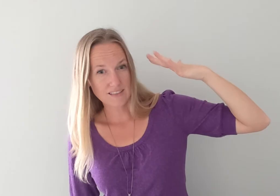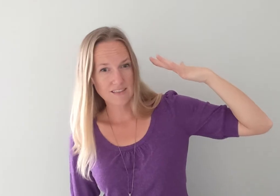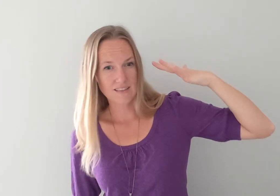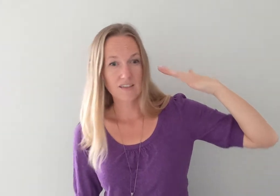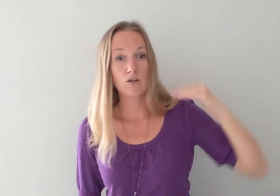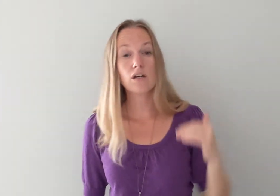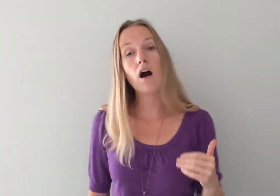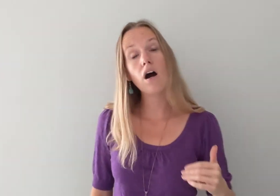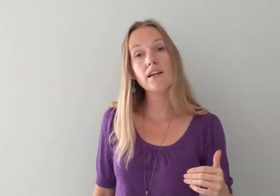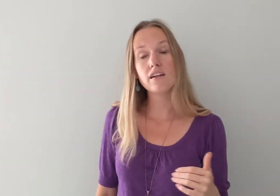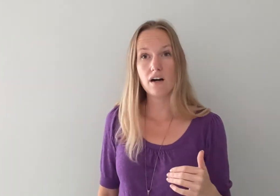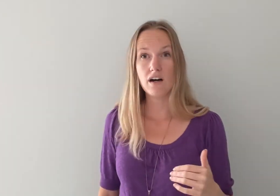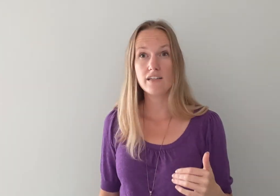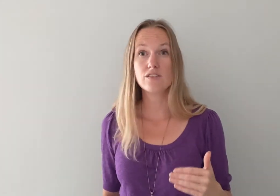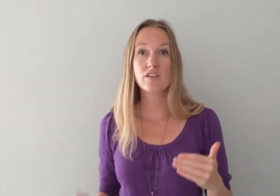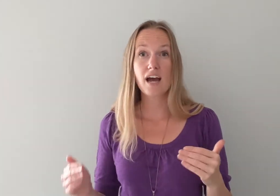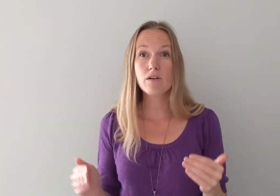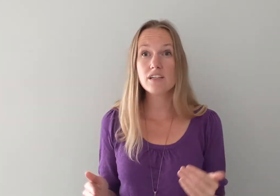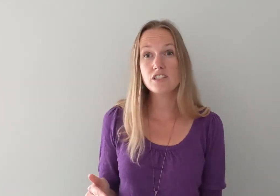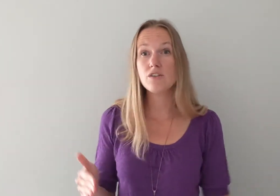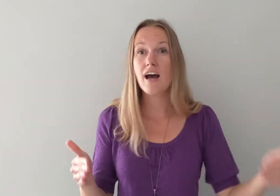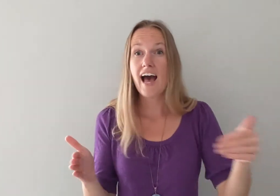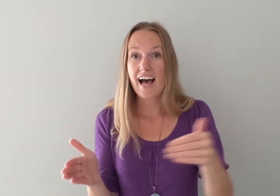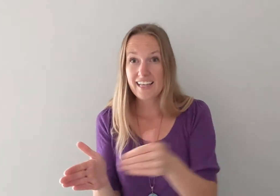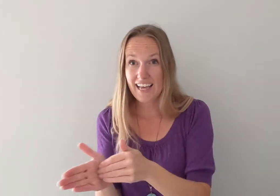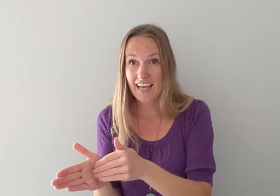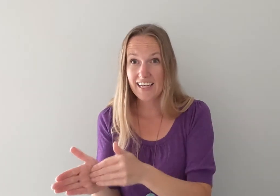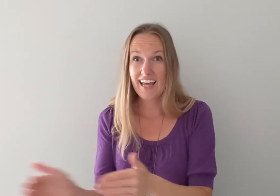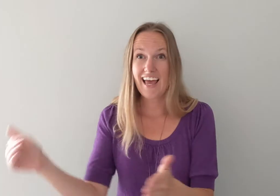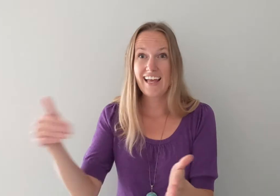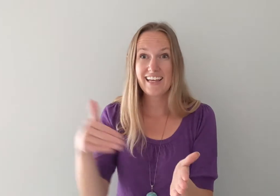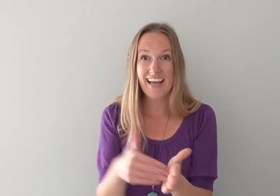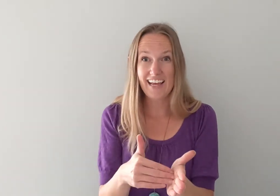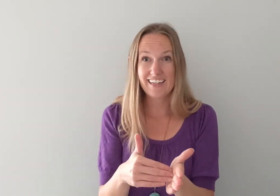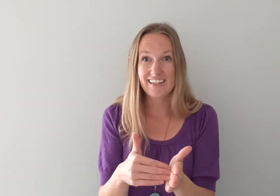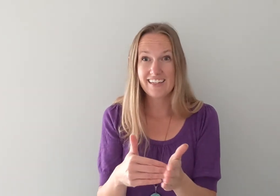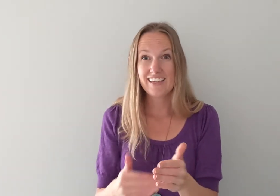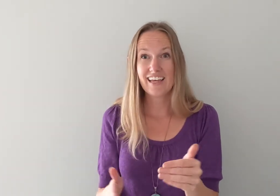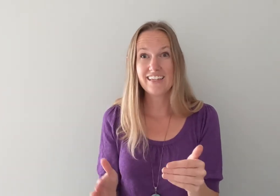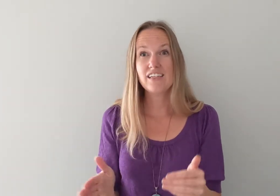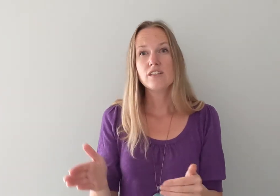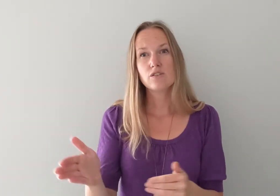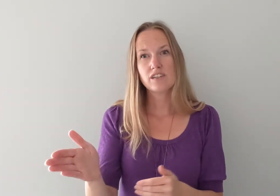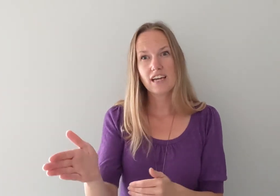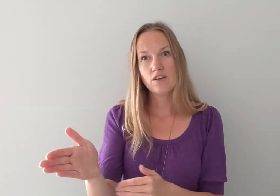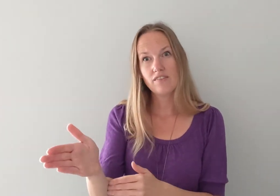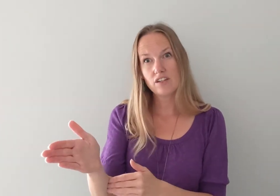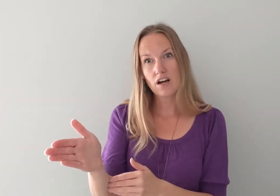Grace goes on and on. So for that we're gonna do again and again. Okay, so for again, you have your